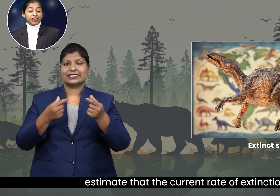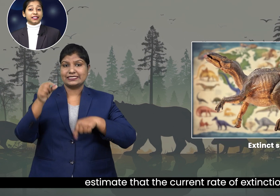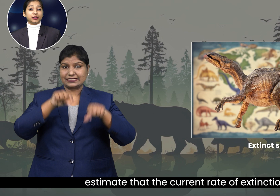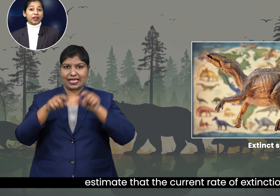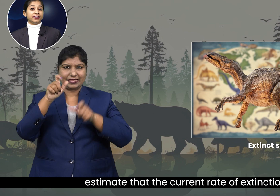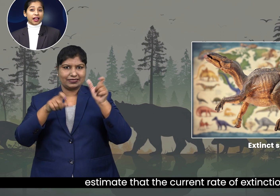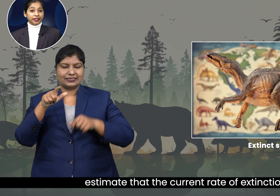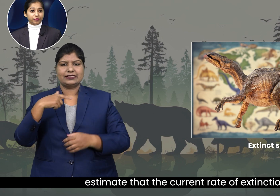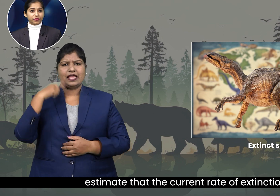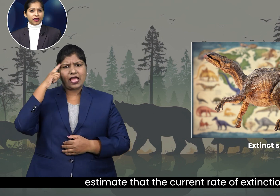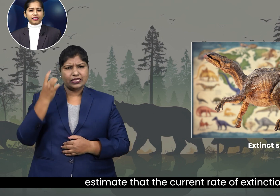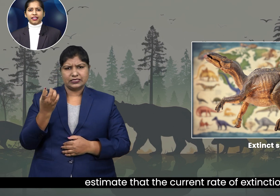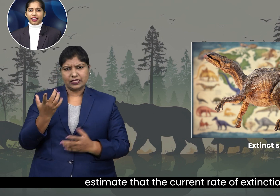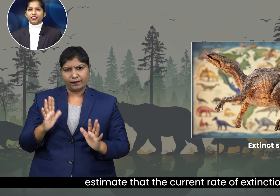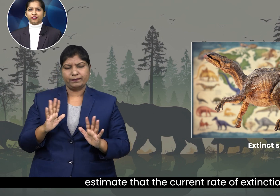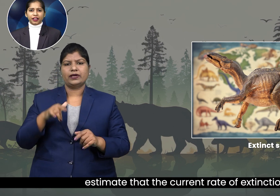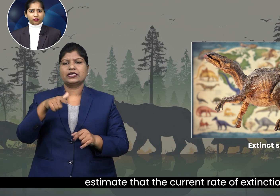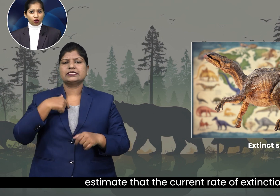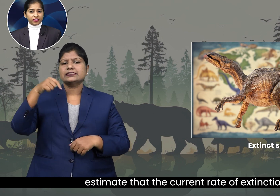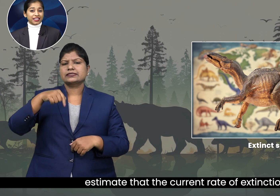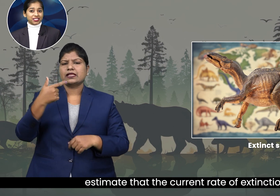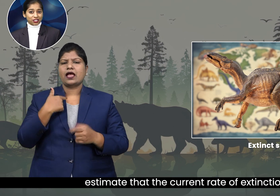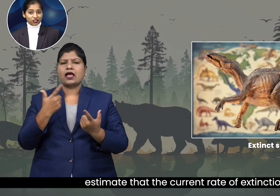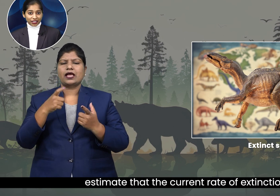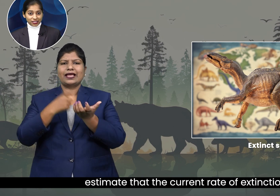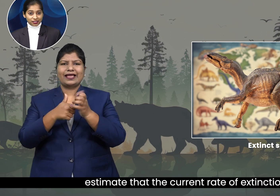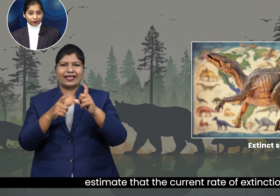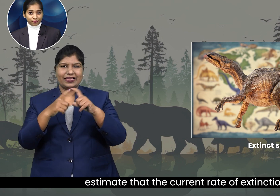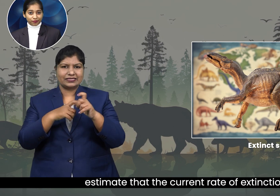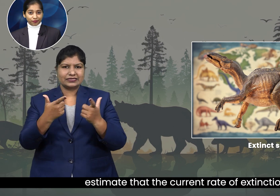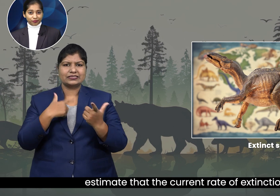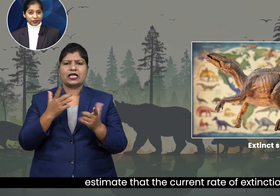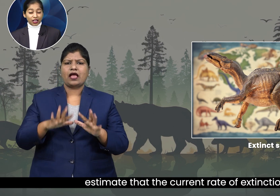Scientists estimate that the current rate of extinction is